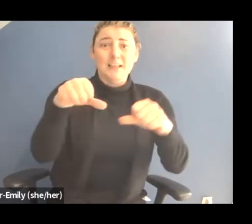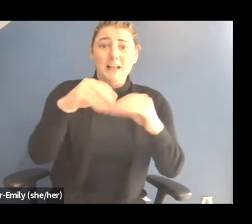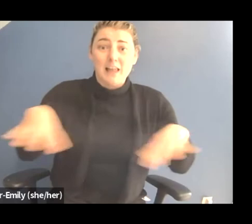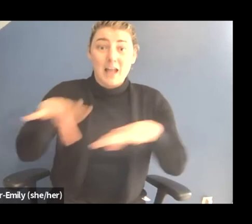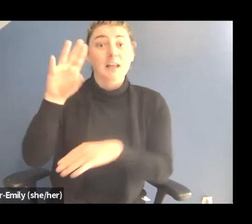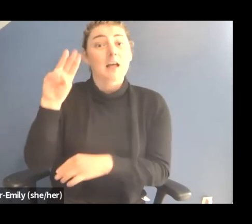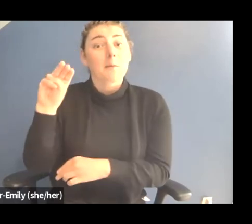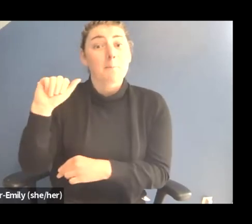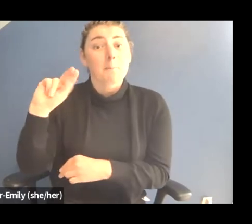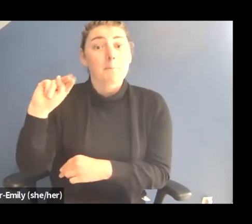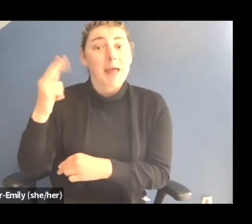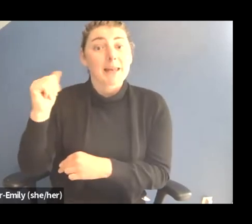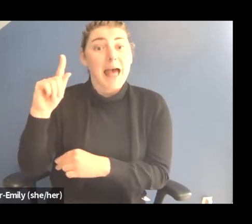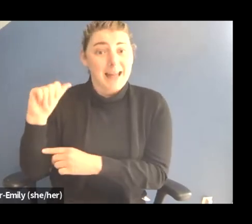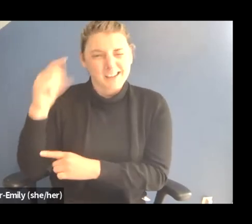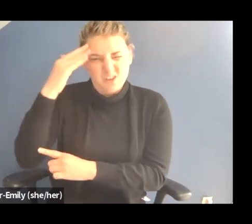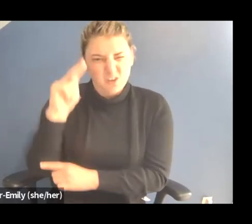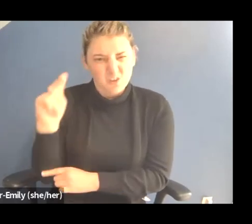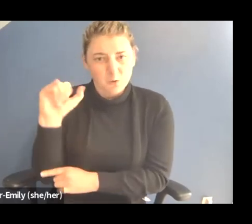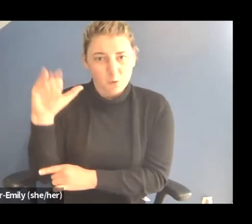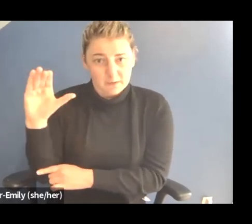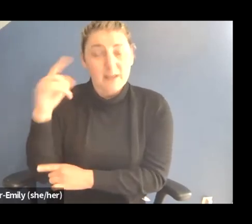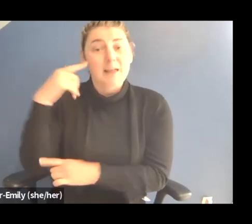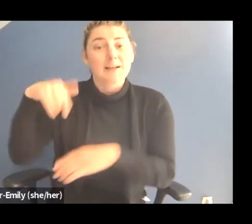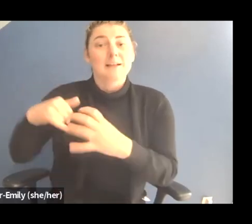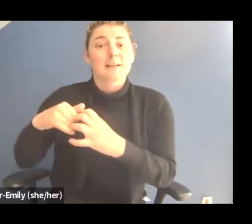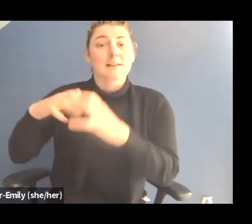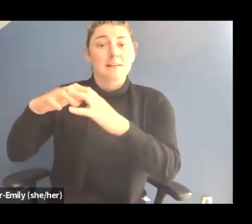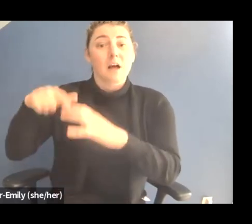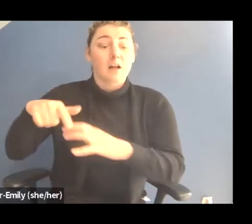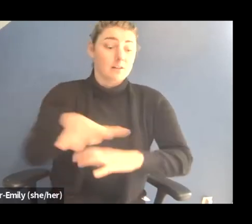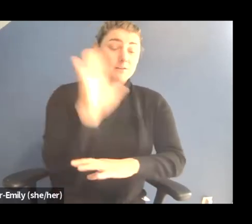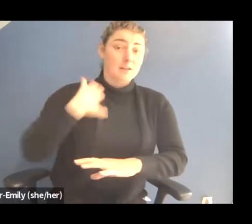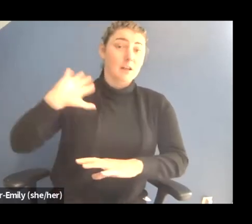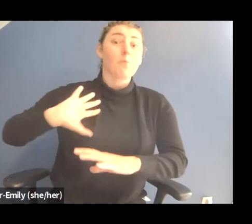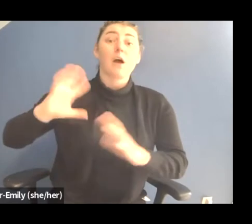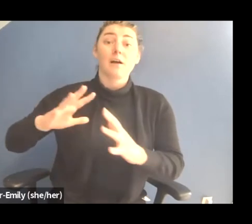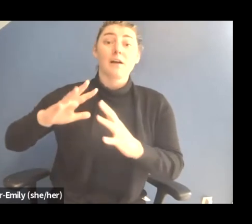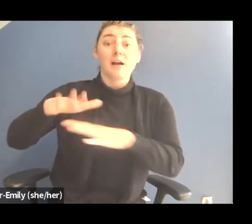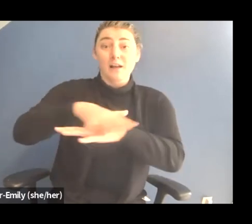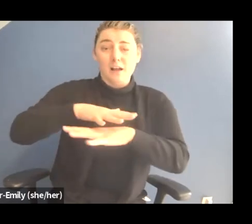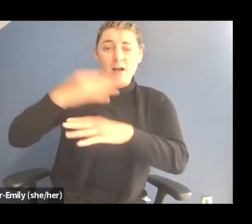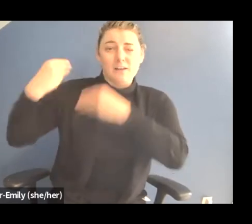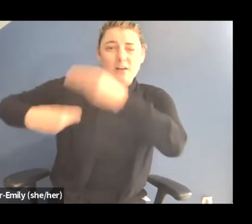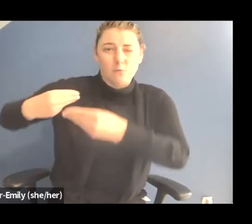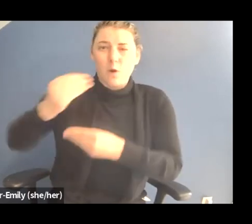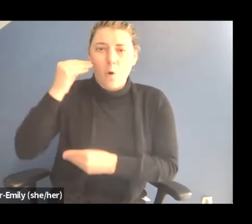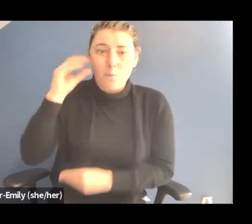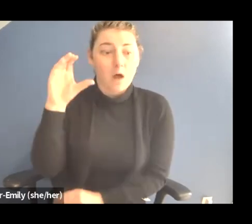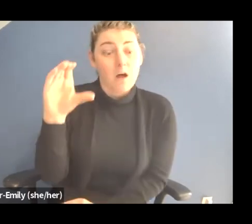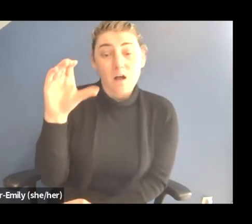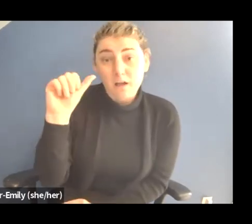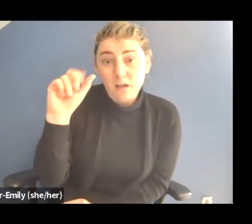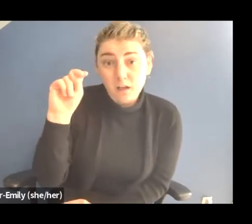place that is widely known as New York City, exists on the contemporary and ancestral homelands of the Canarsie,